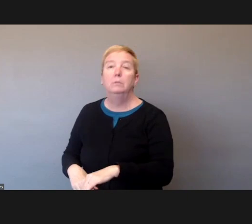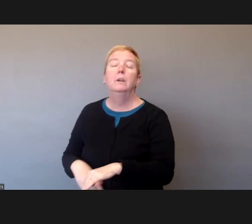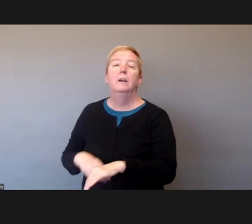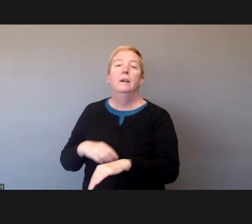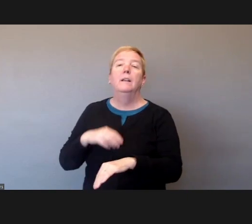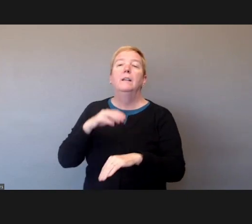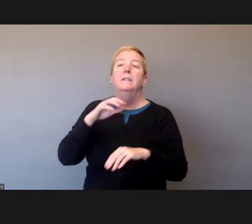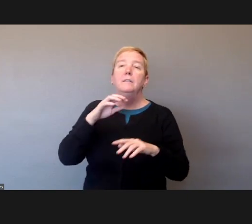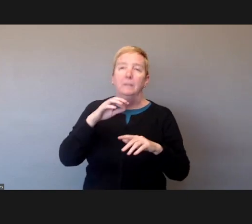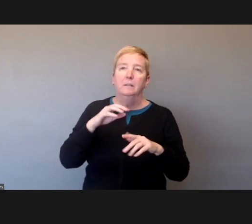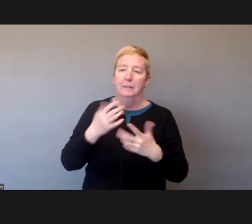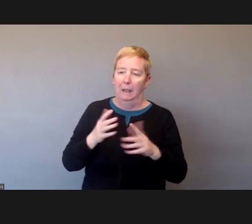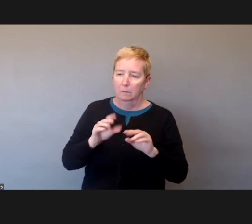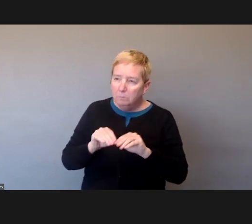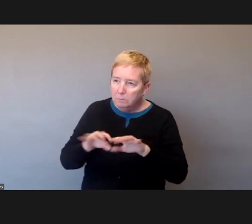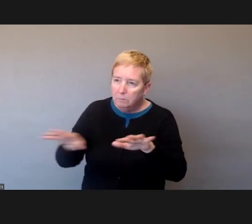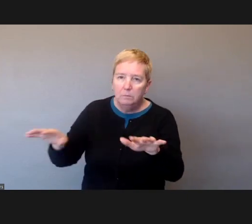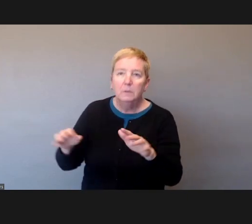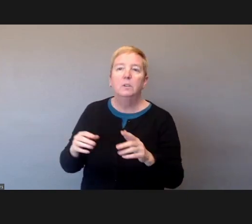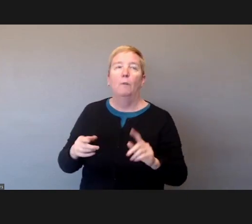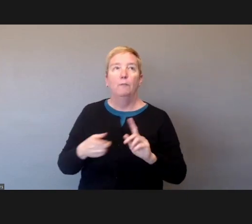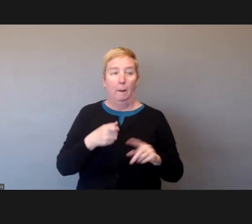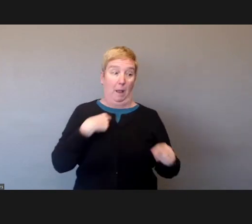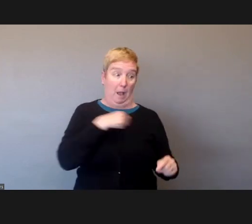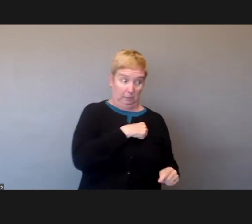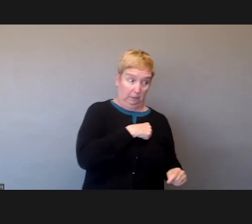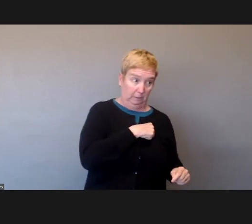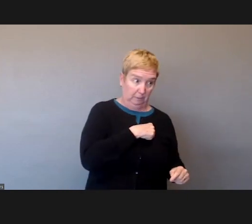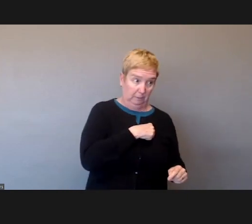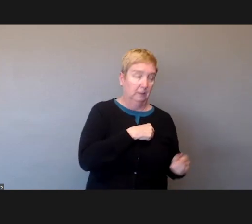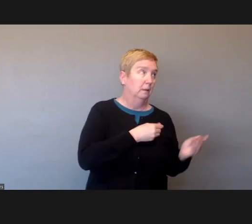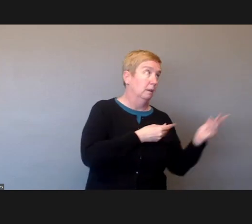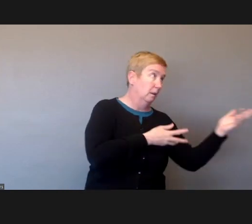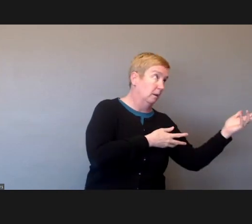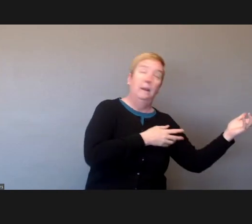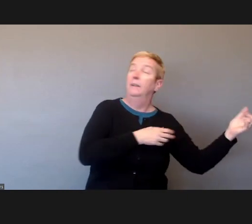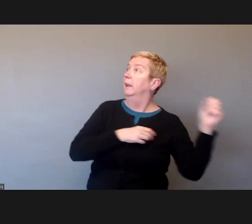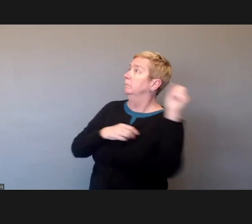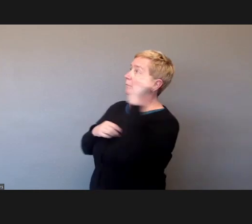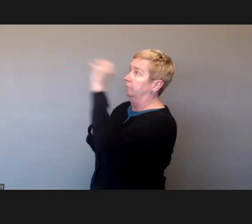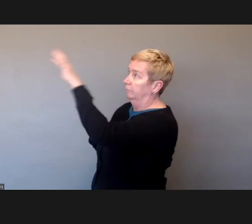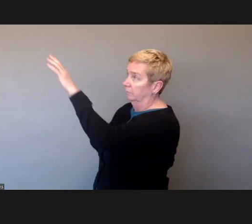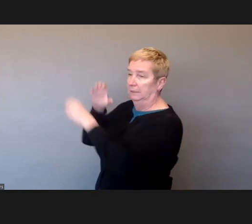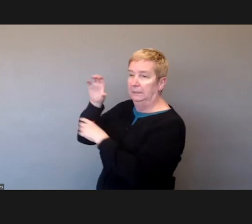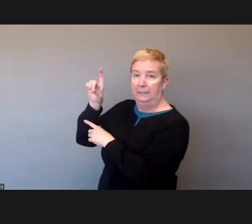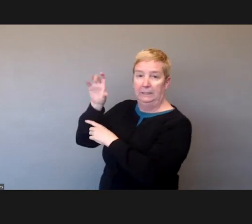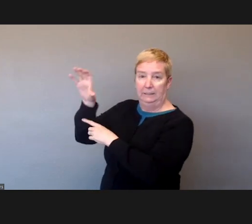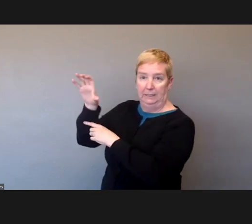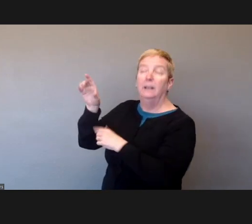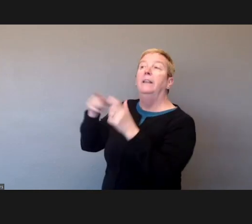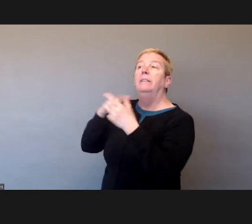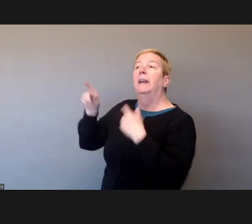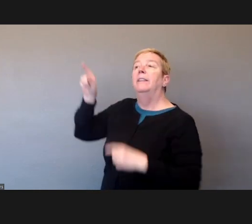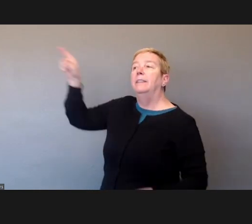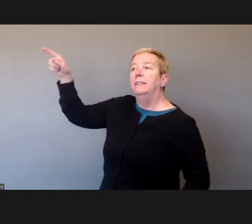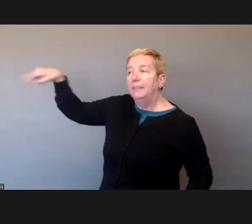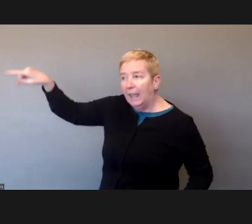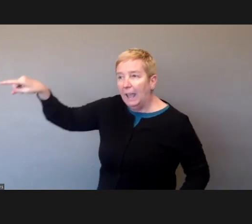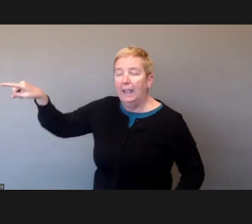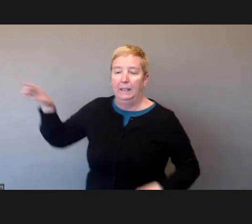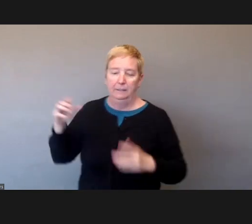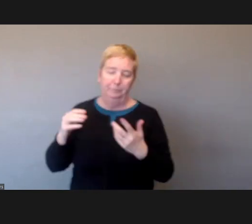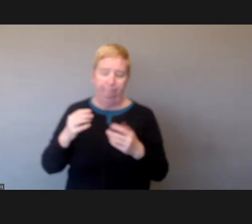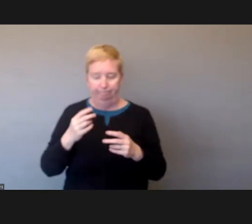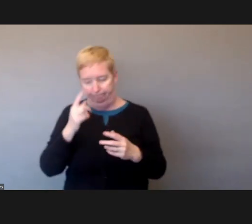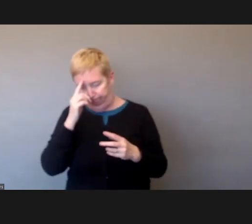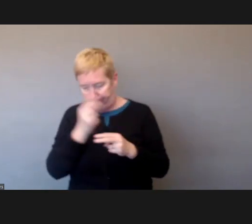from hospitals to us to the CDC. So we believe they're going in and doing their own math on their beliefs about how